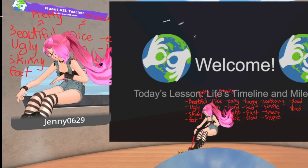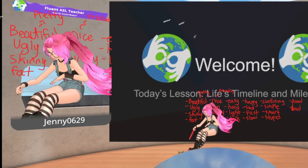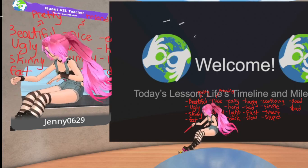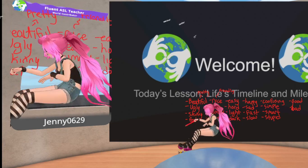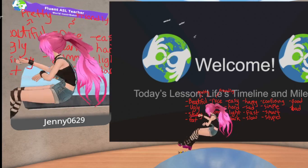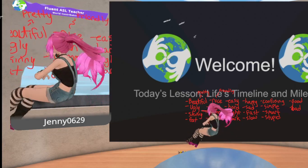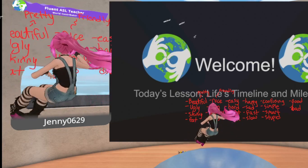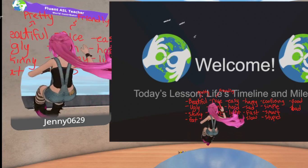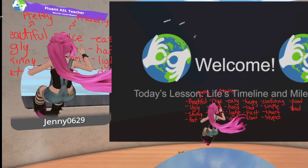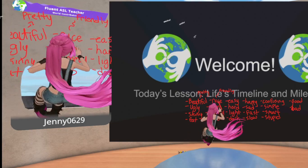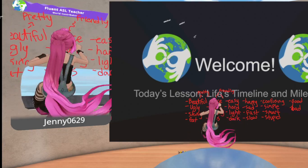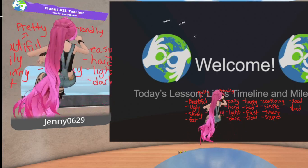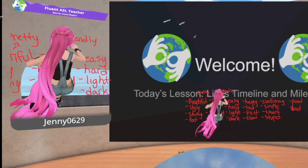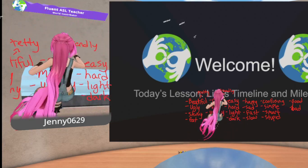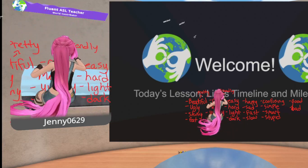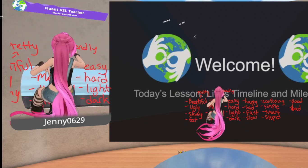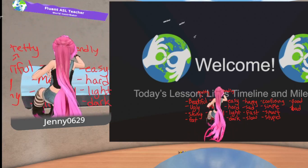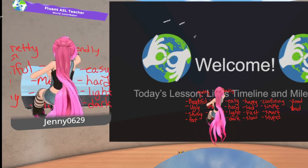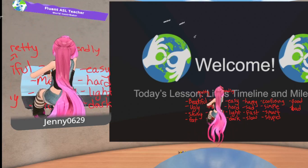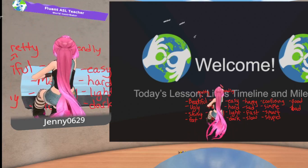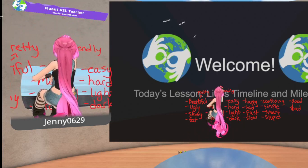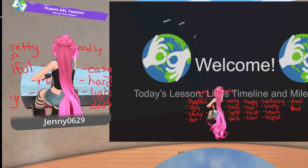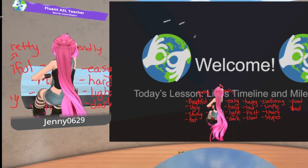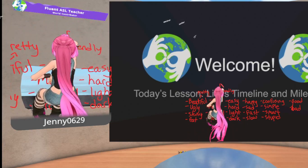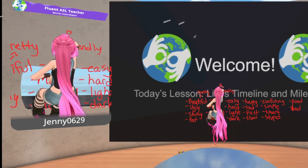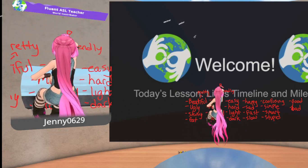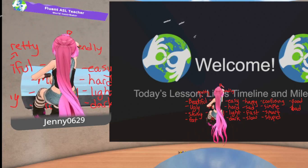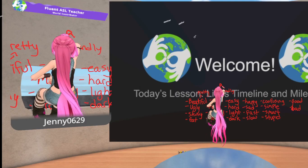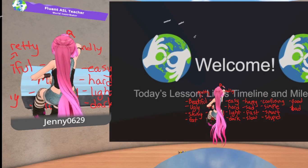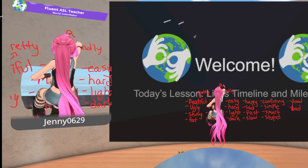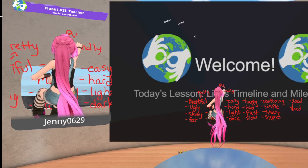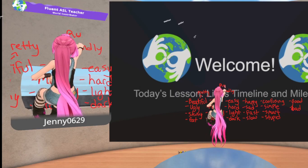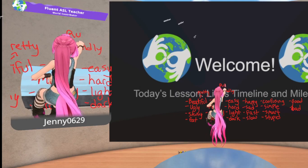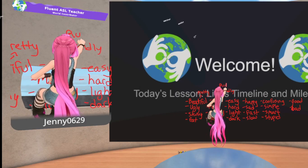And then another one that I'll write is rude. That's another good one.